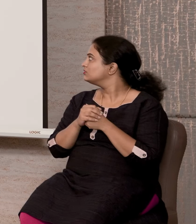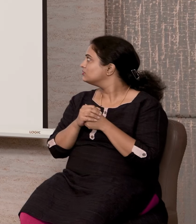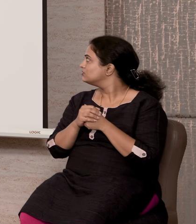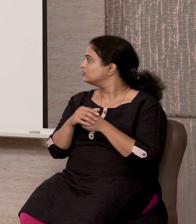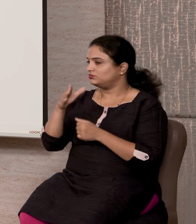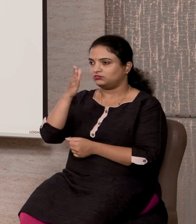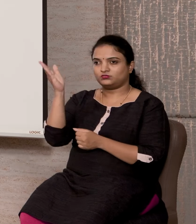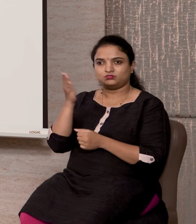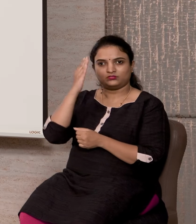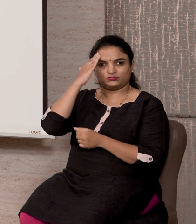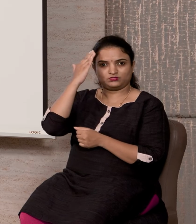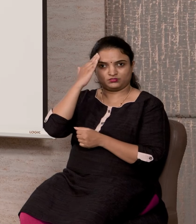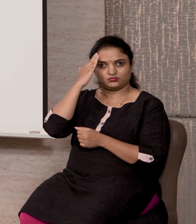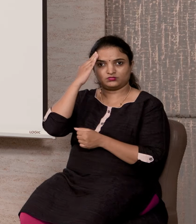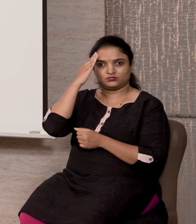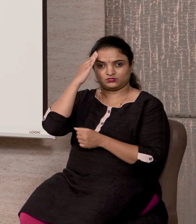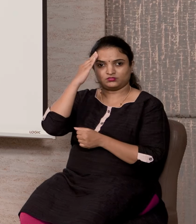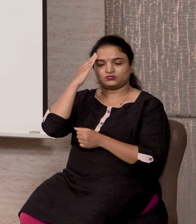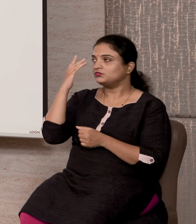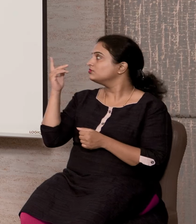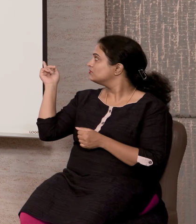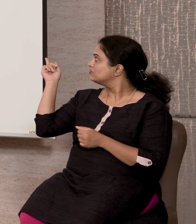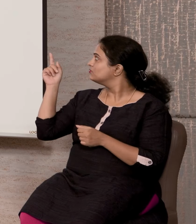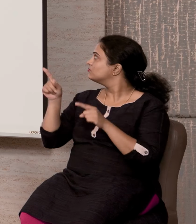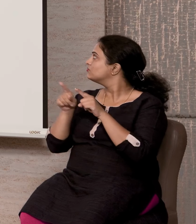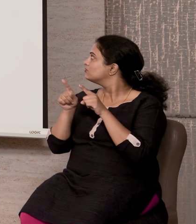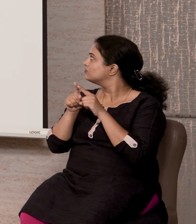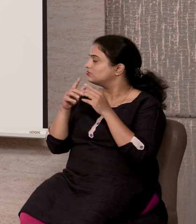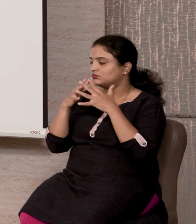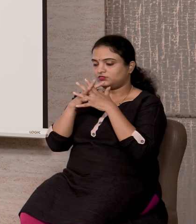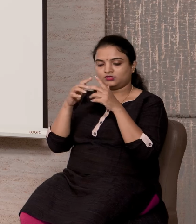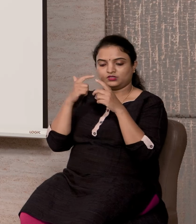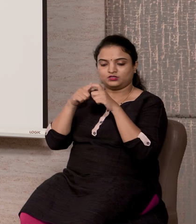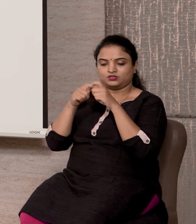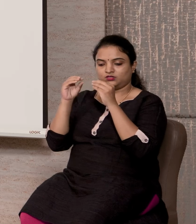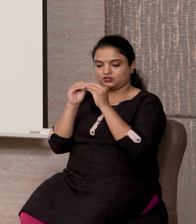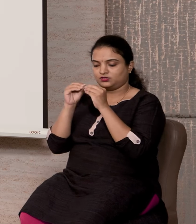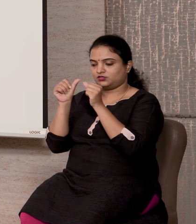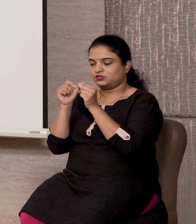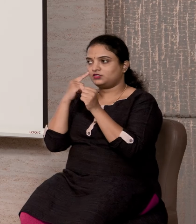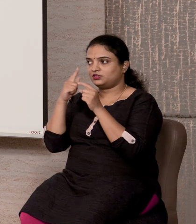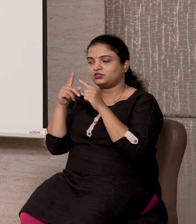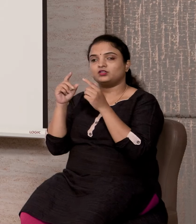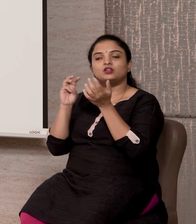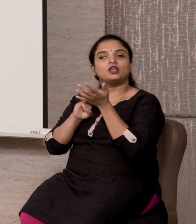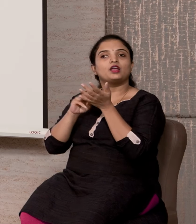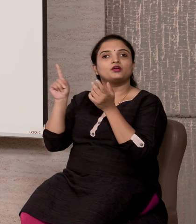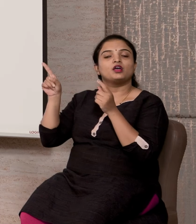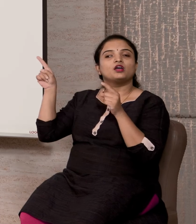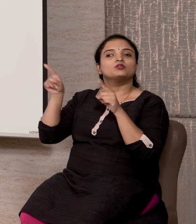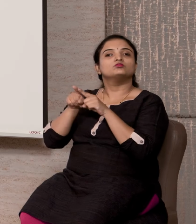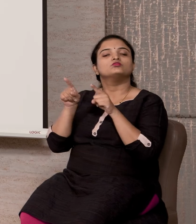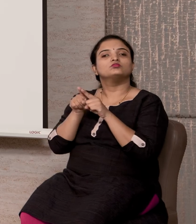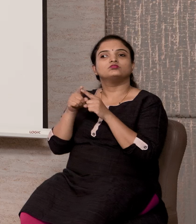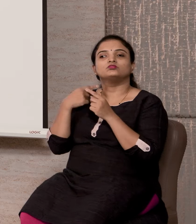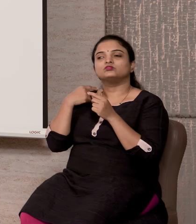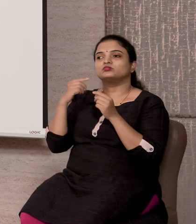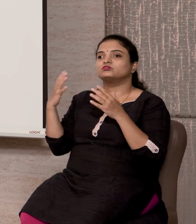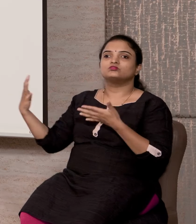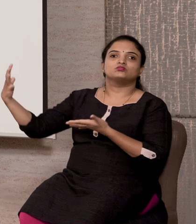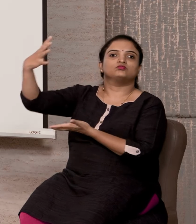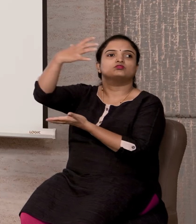us are aware that WebAIM, which is Web Accessibility in Mind, conducts surveys every year, which is the state of the art of,